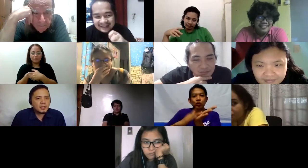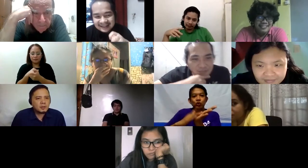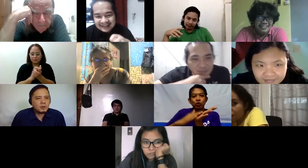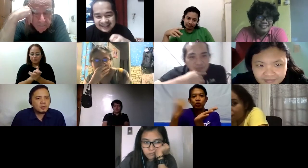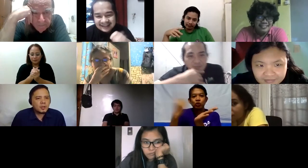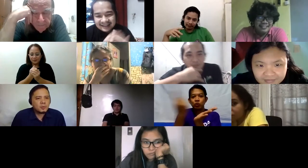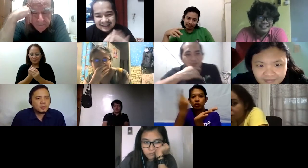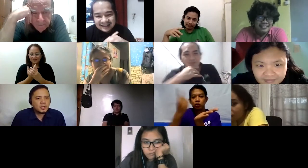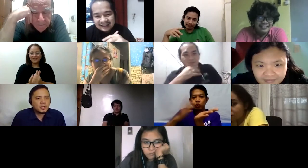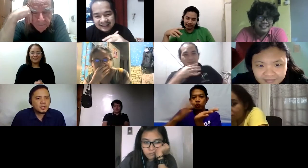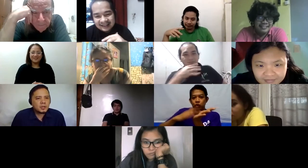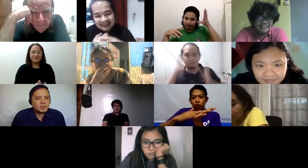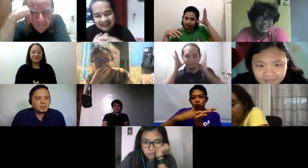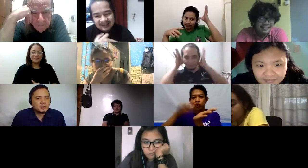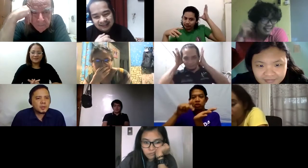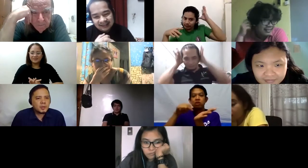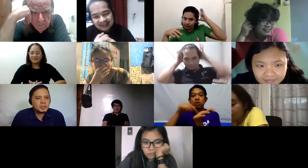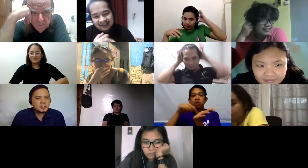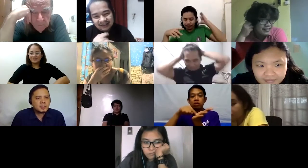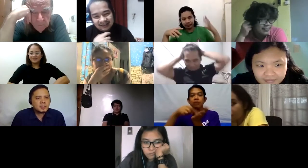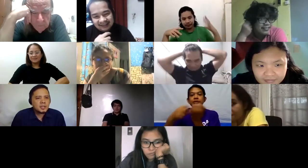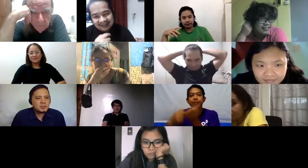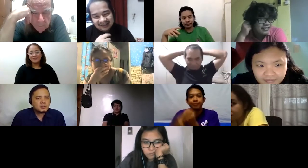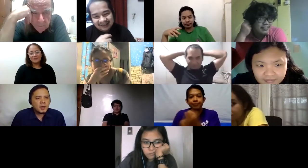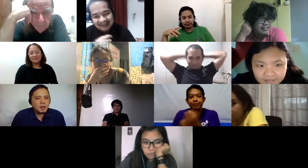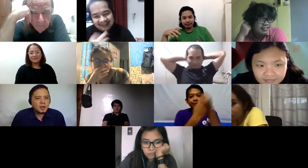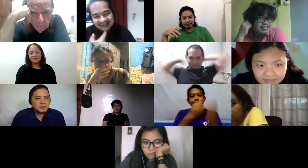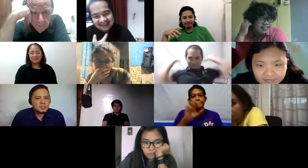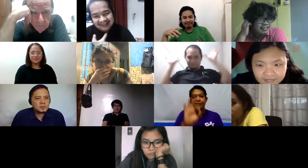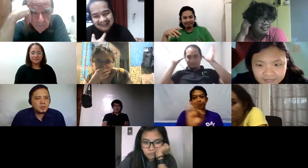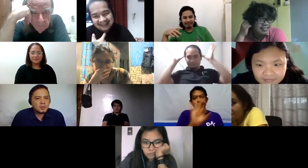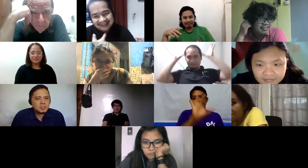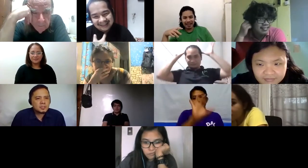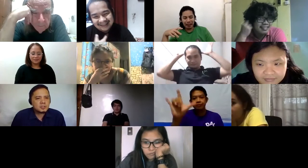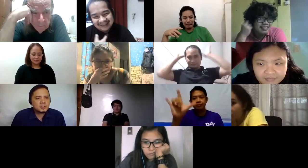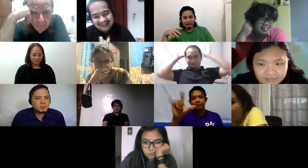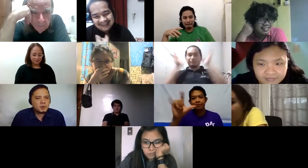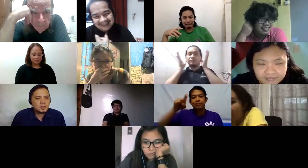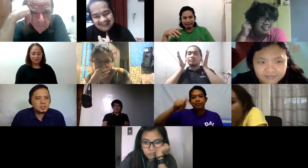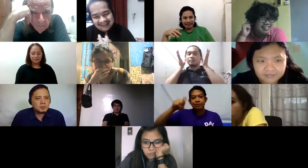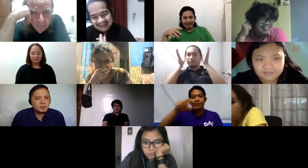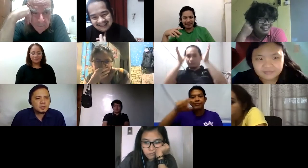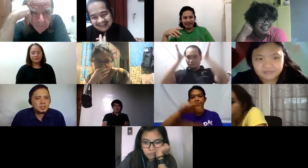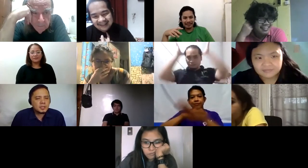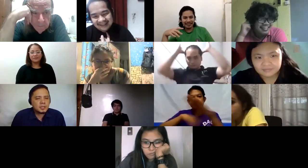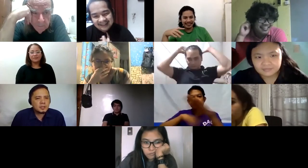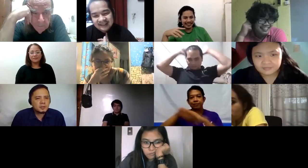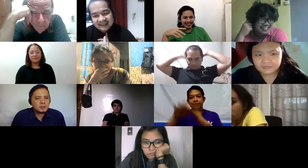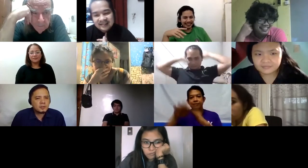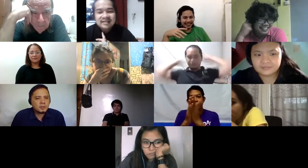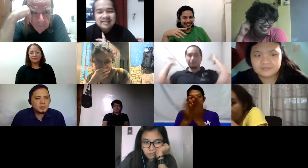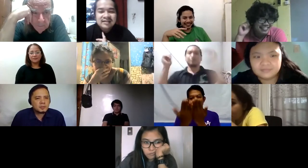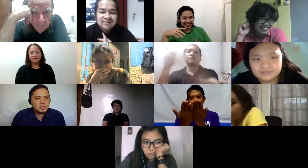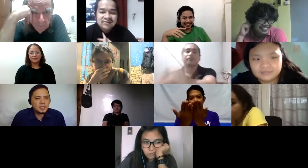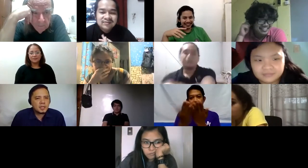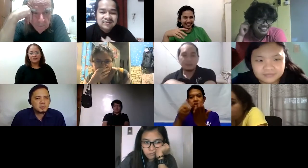that we're doing this to help the schools, to support the schools, and also the Filipino Sign Language